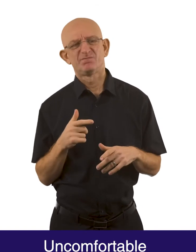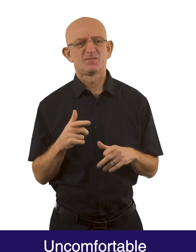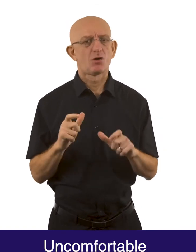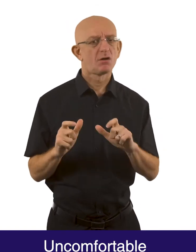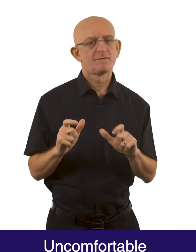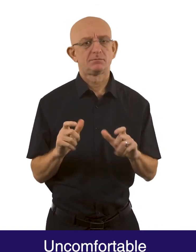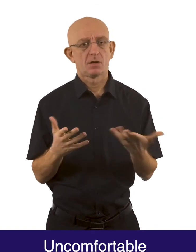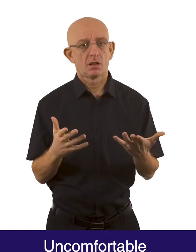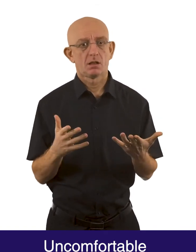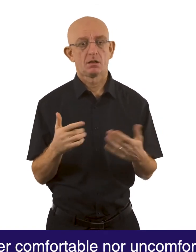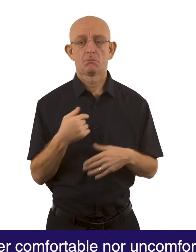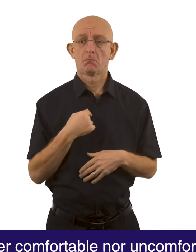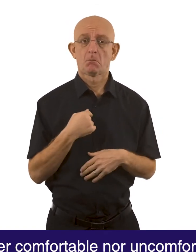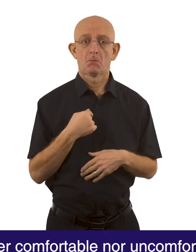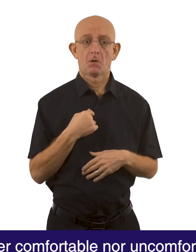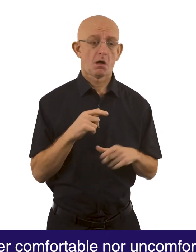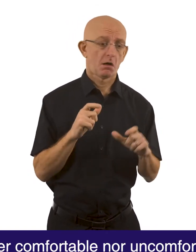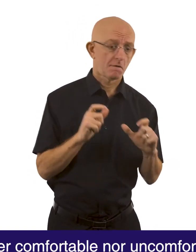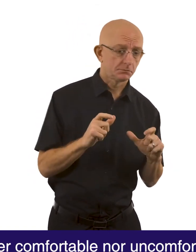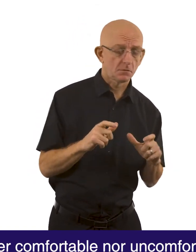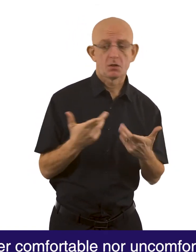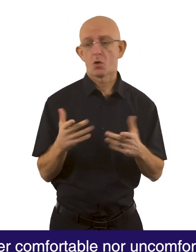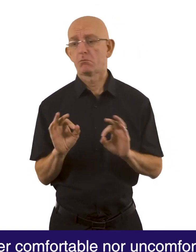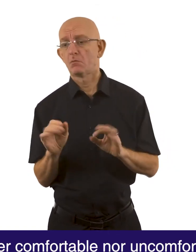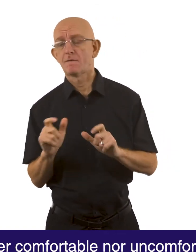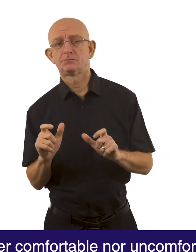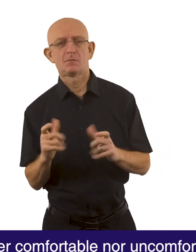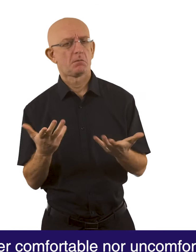Uncomfortable. Neither comfortable nor uncomfortable.